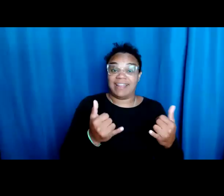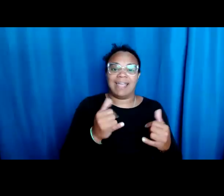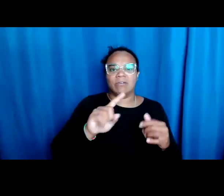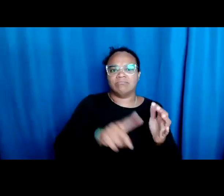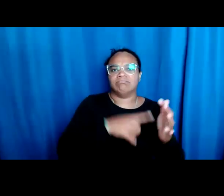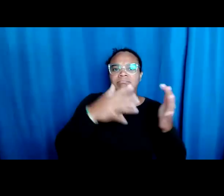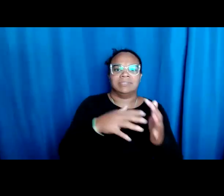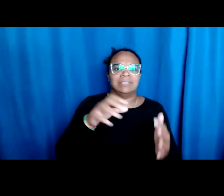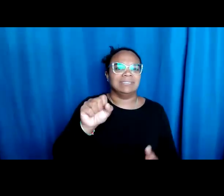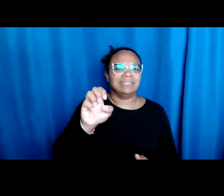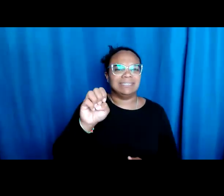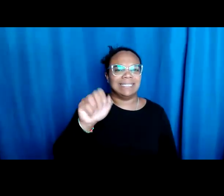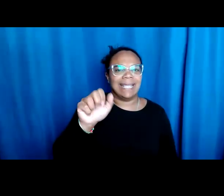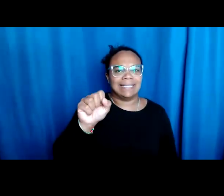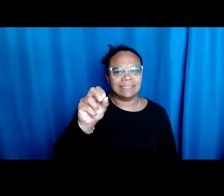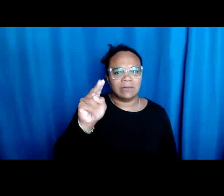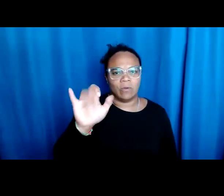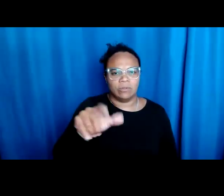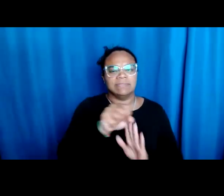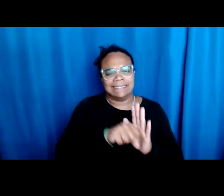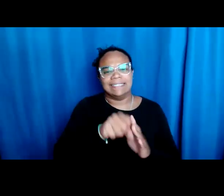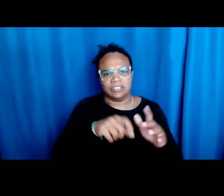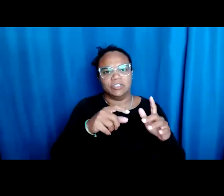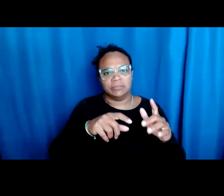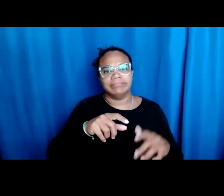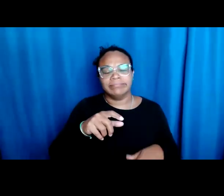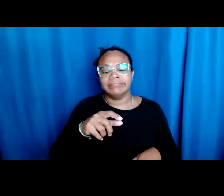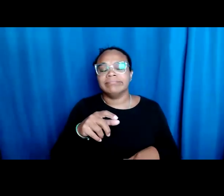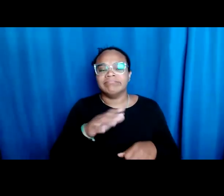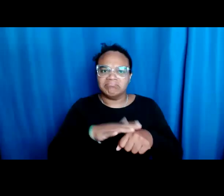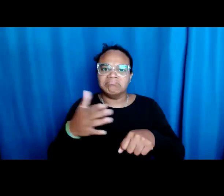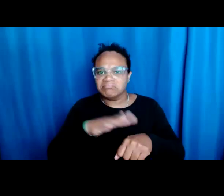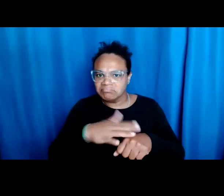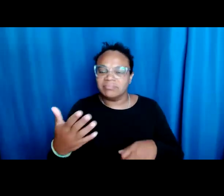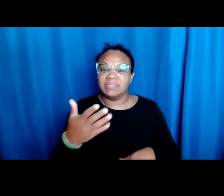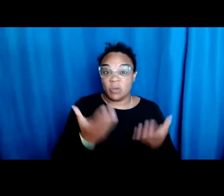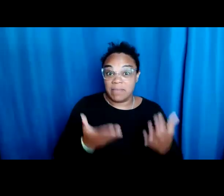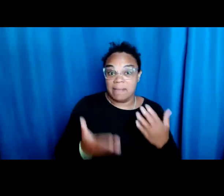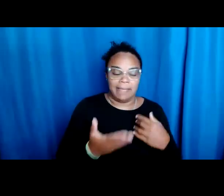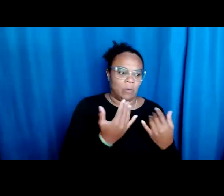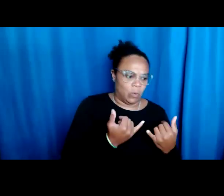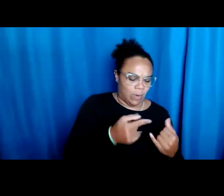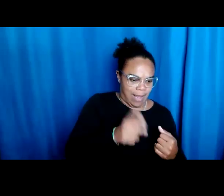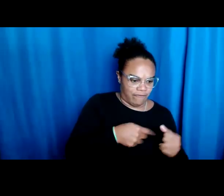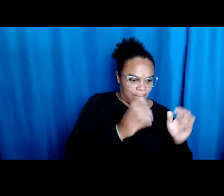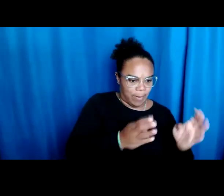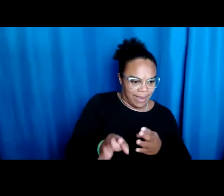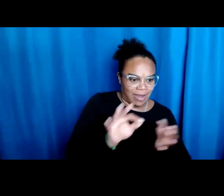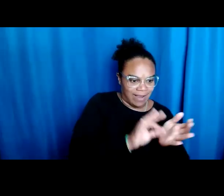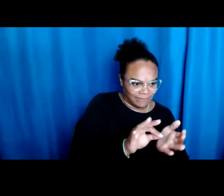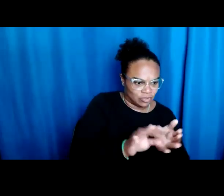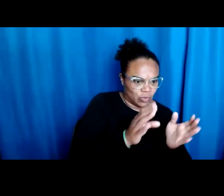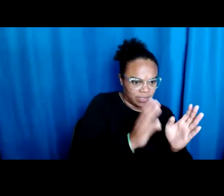to get inventory up because we're going into the fourth quarter, and you want to be able to take